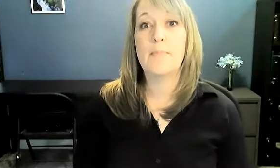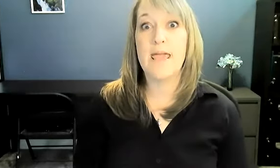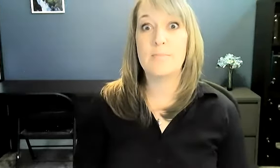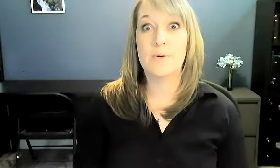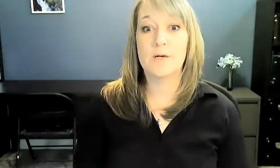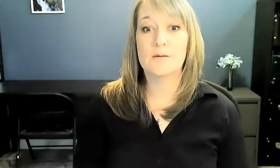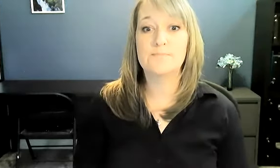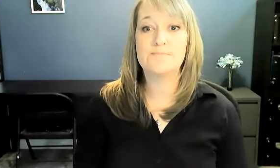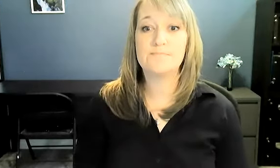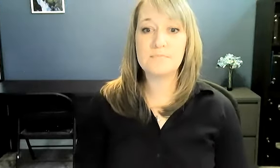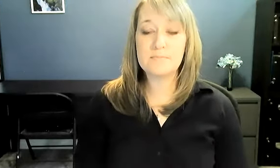Paper,